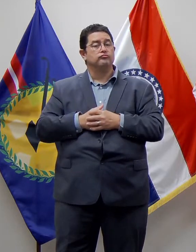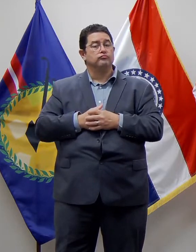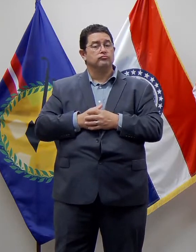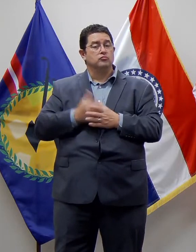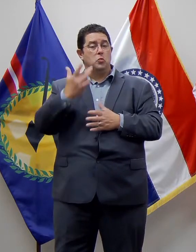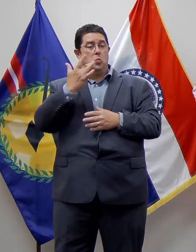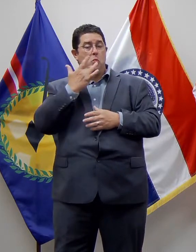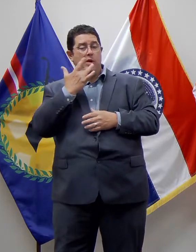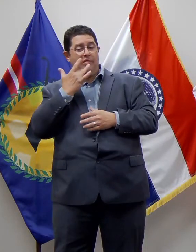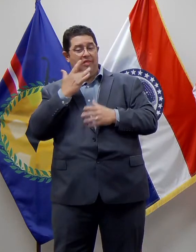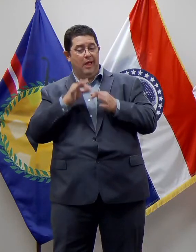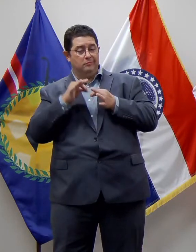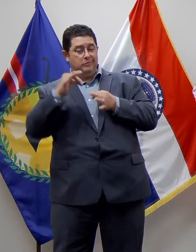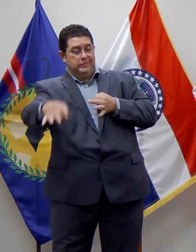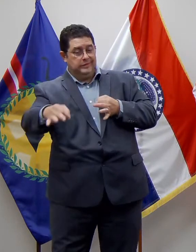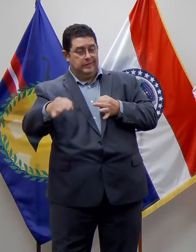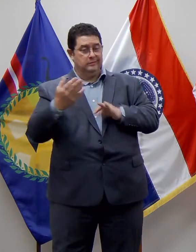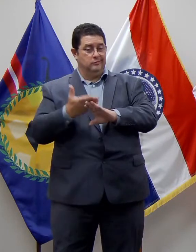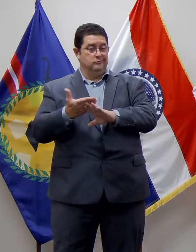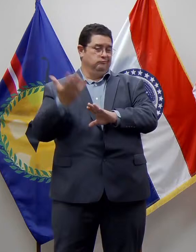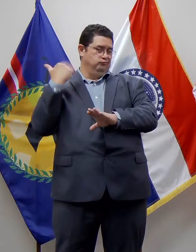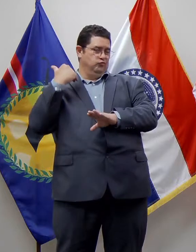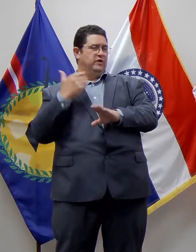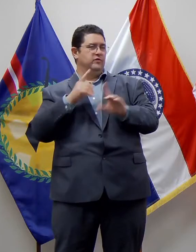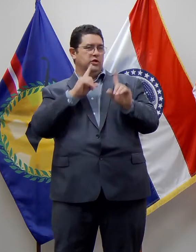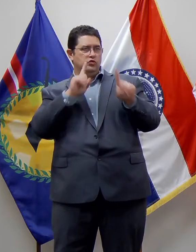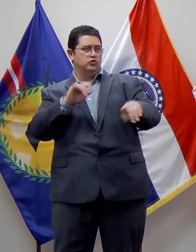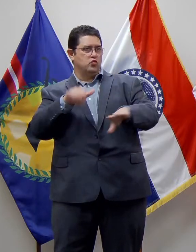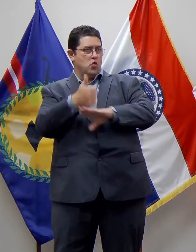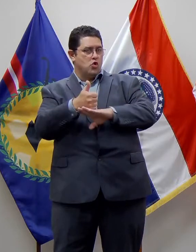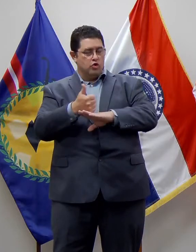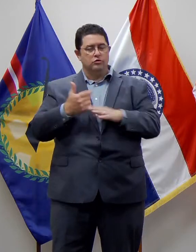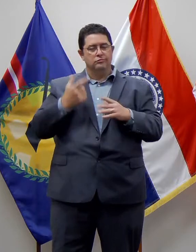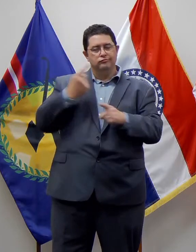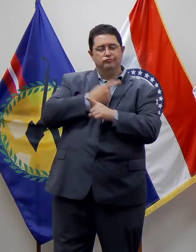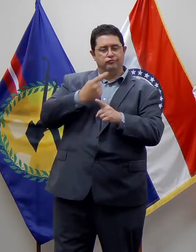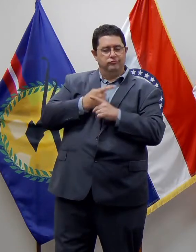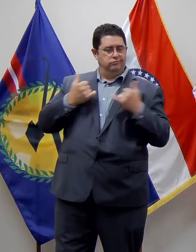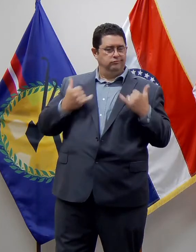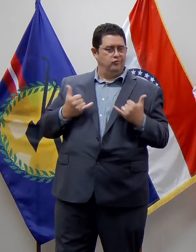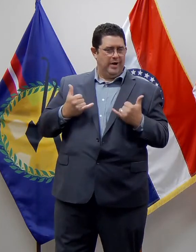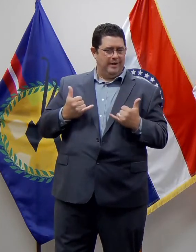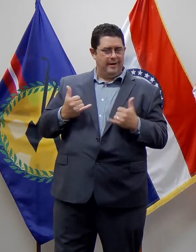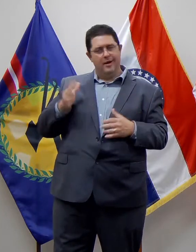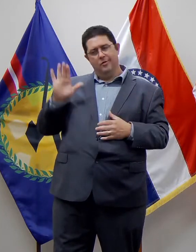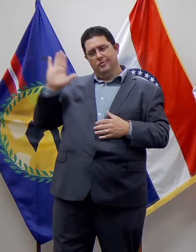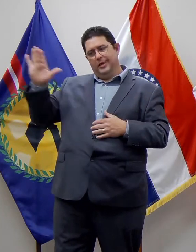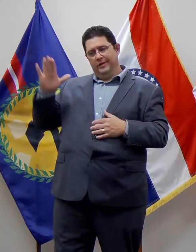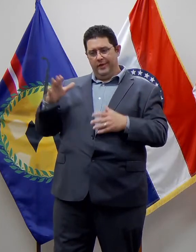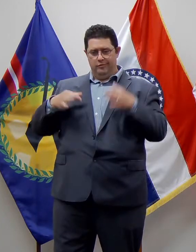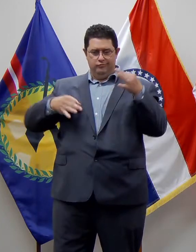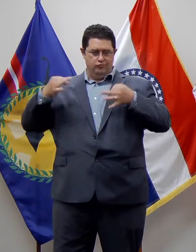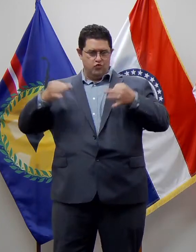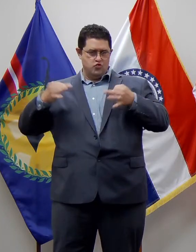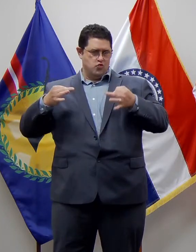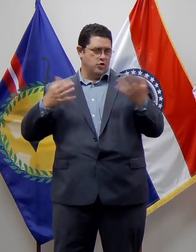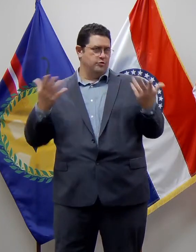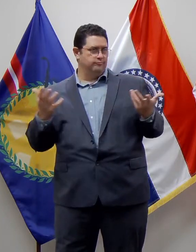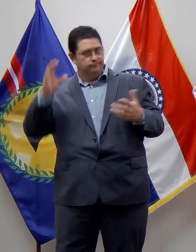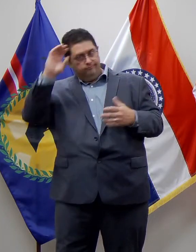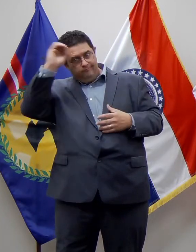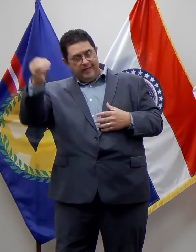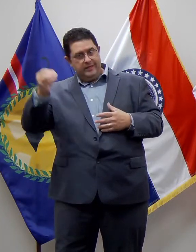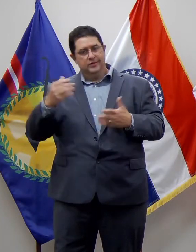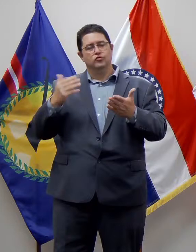rather than extending the previous order, the proper pathway forward in the eyes of the circuit court is to issue a new